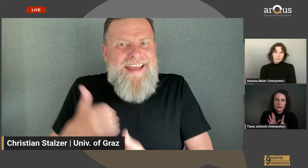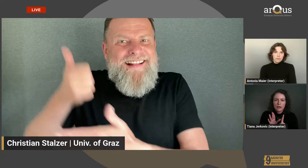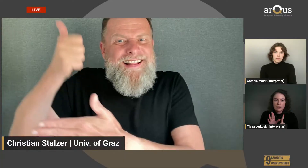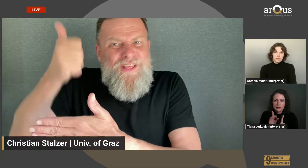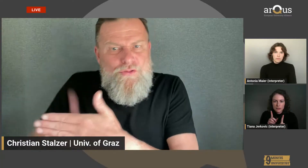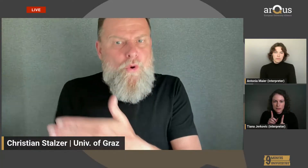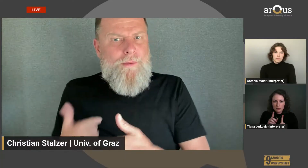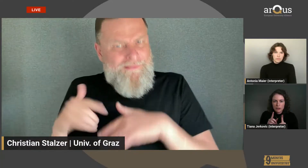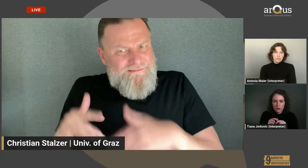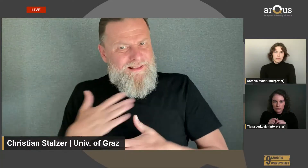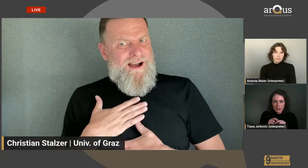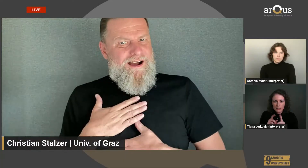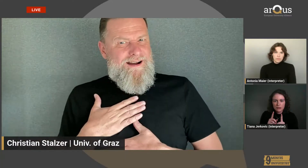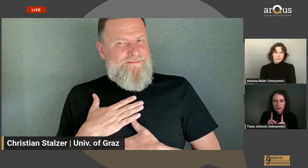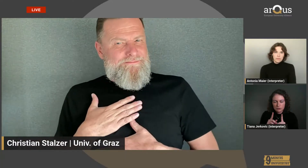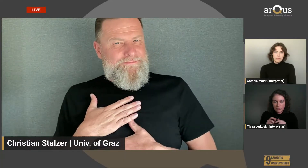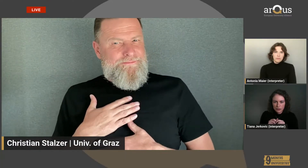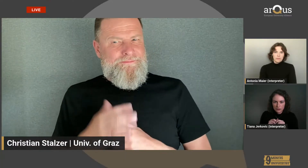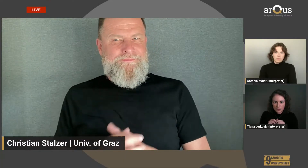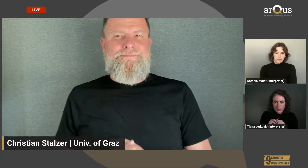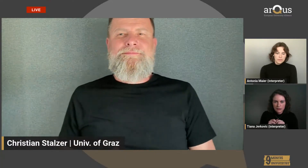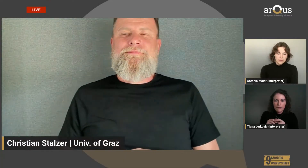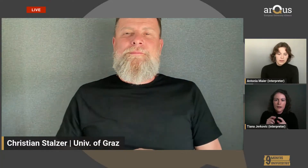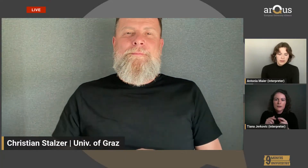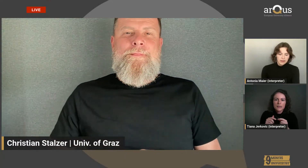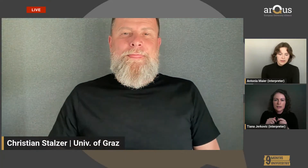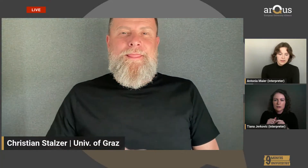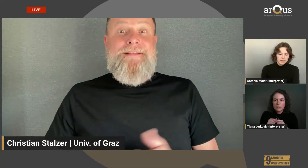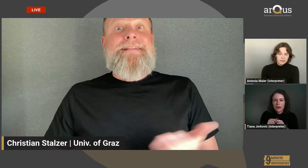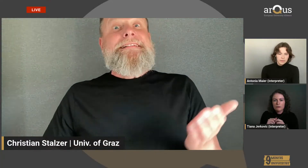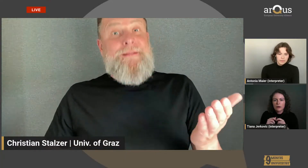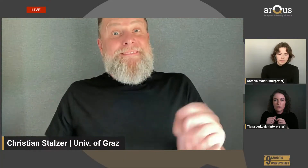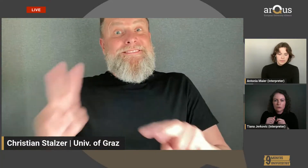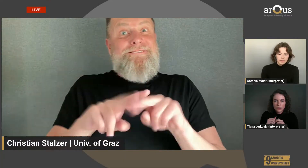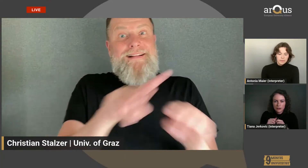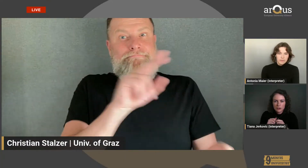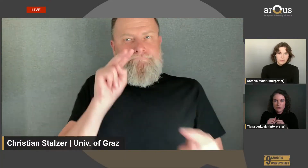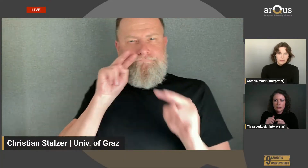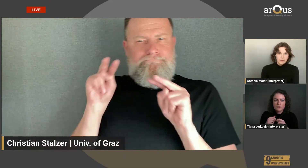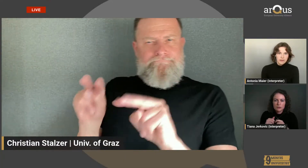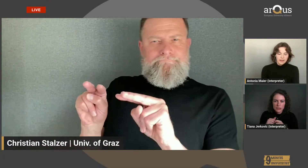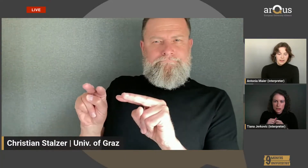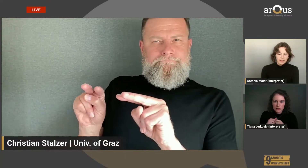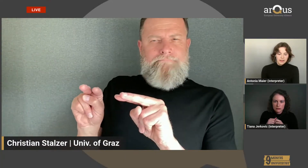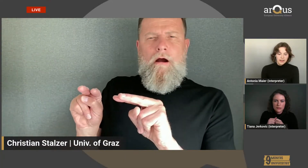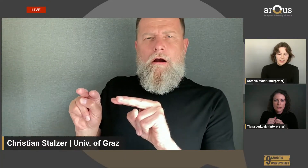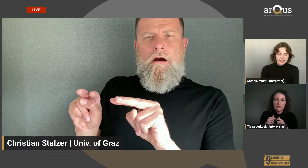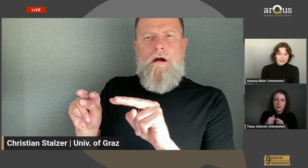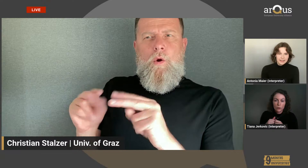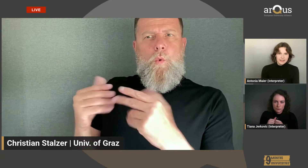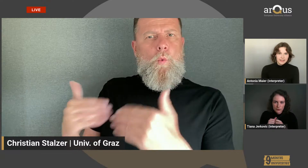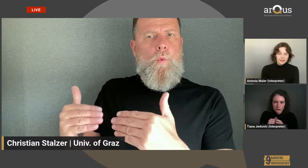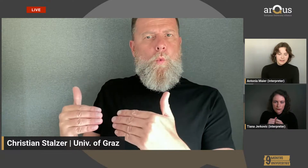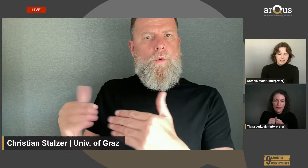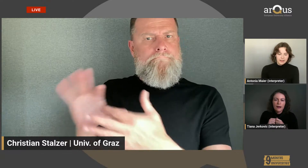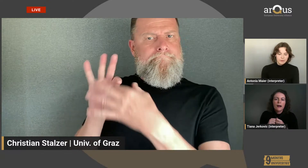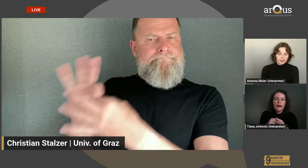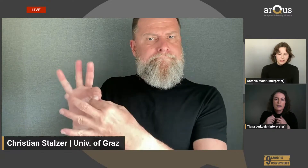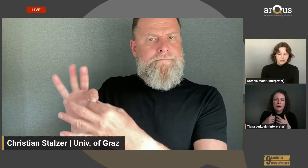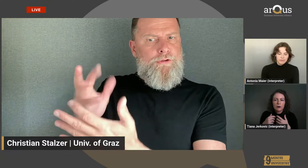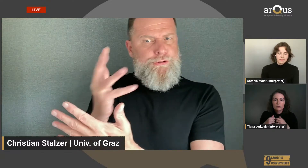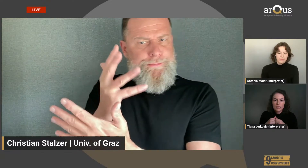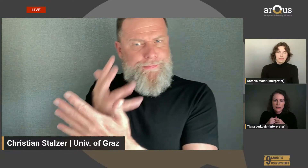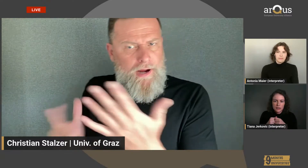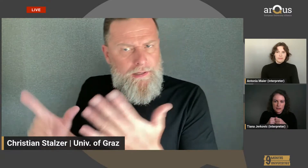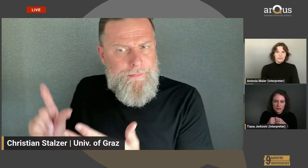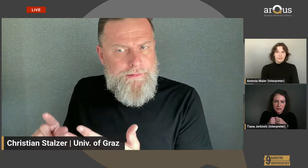language and linguistic minority and cultural minority, you see that we have our own culture and traditions and norms and